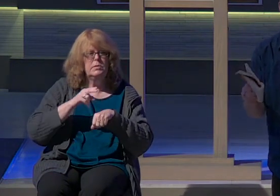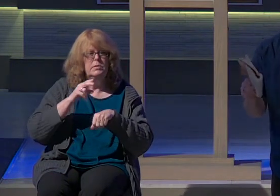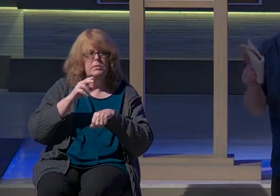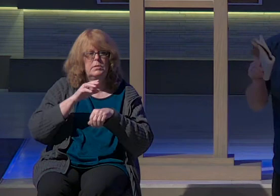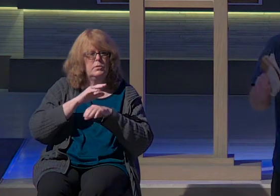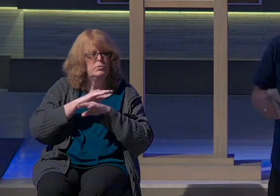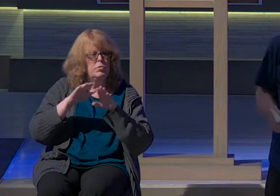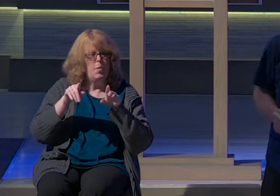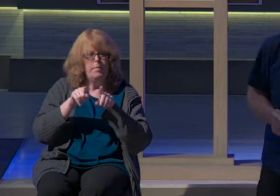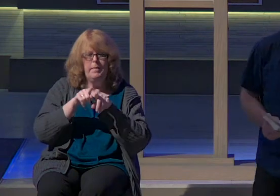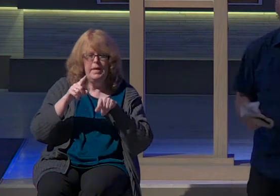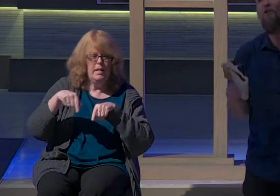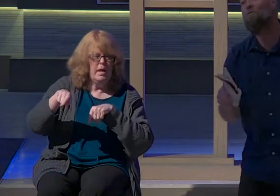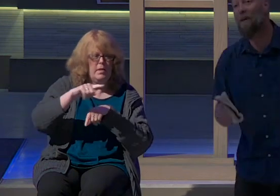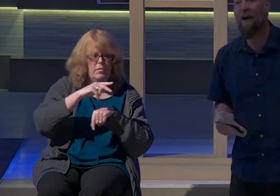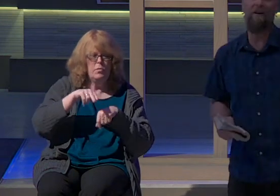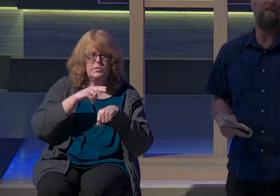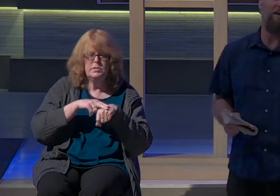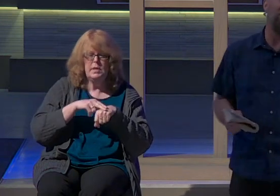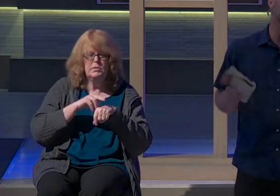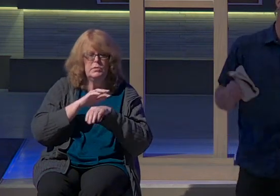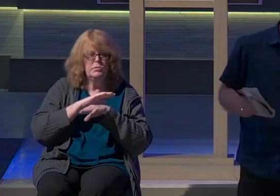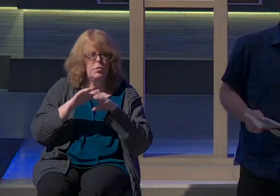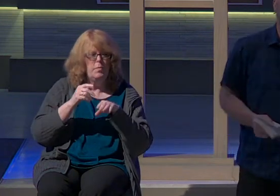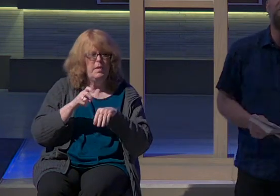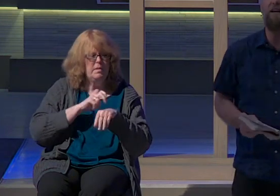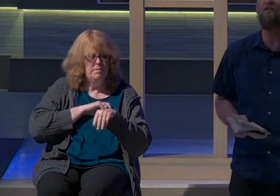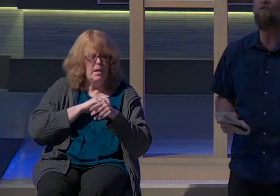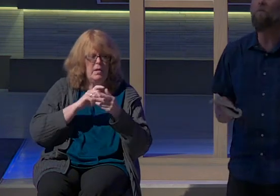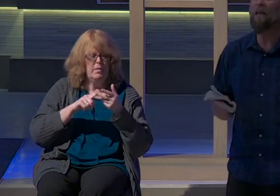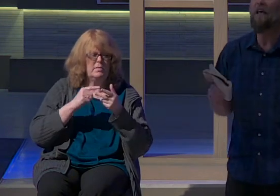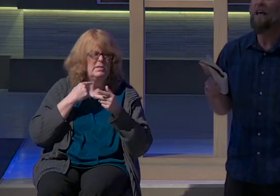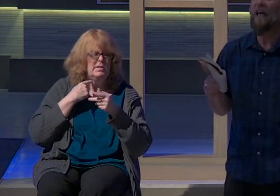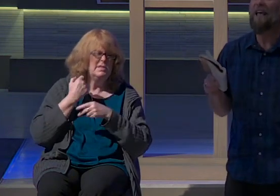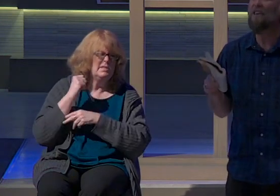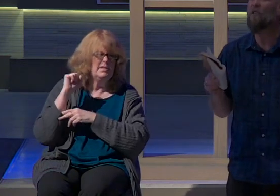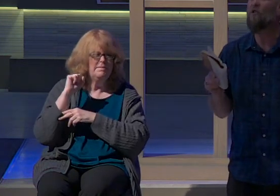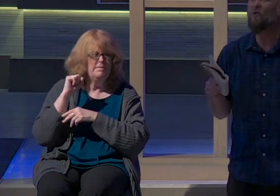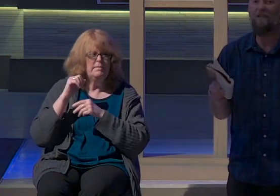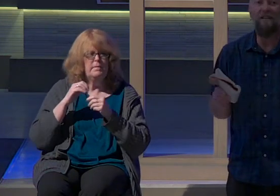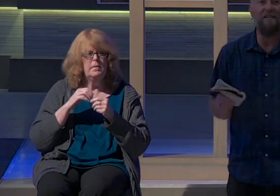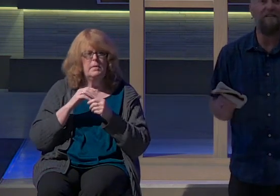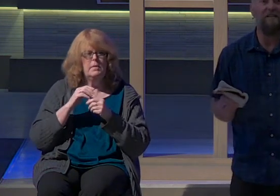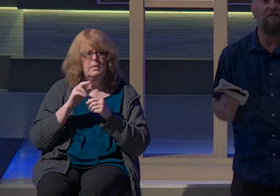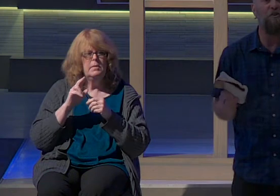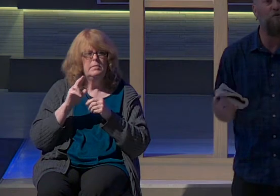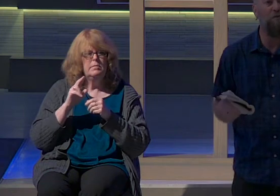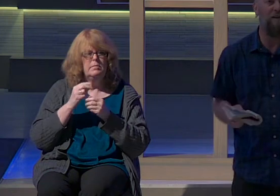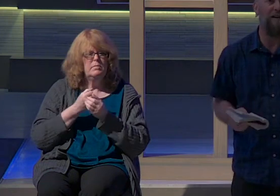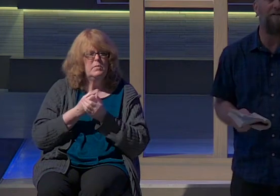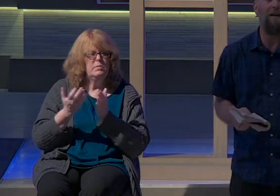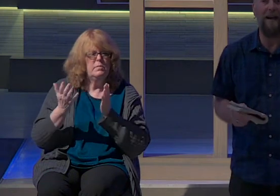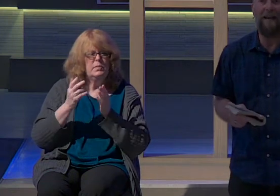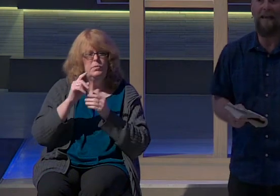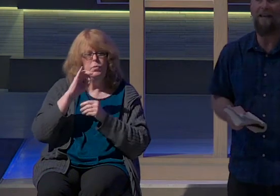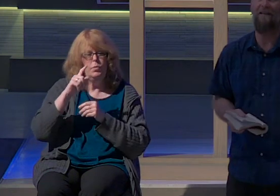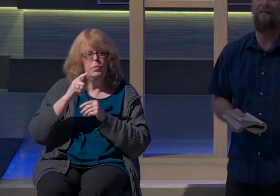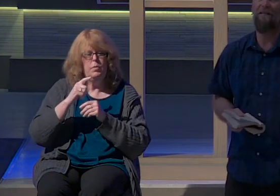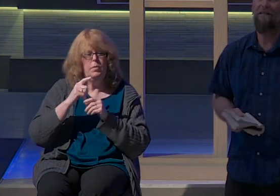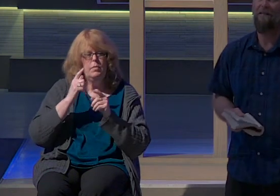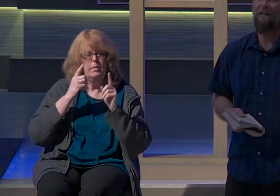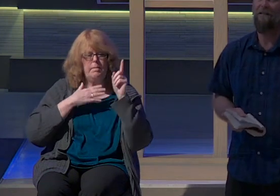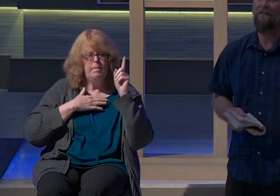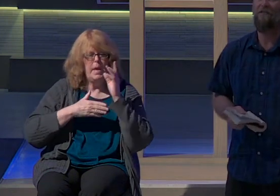be like them. Don't be hard-hearted. Don't be stiff-necked. Don't be a useless tool in my